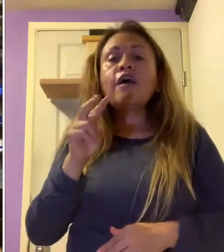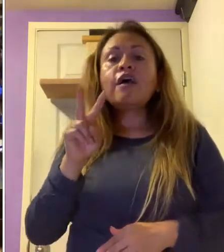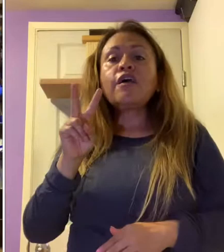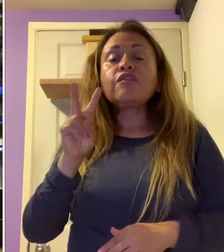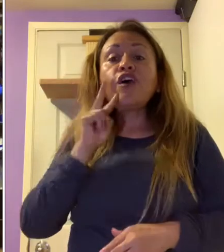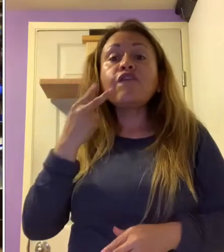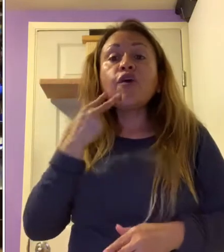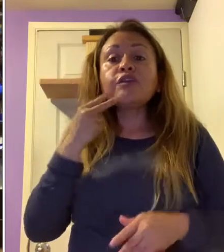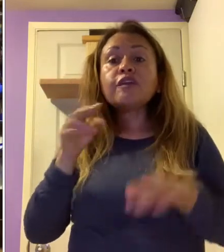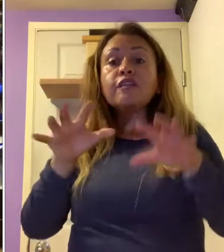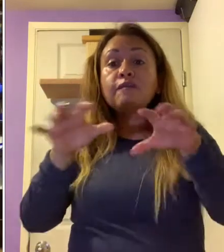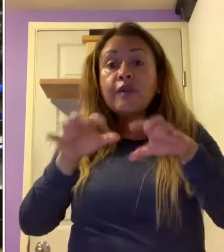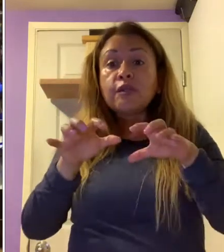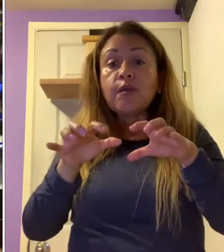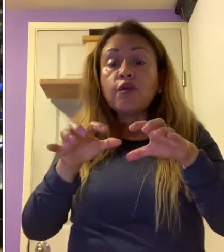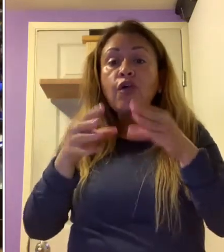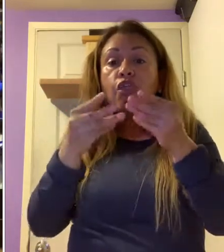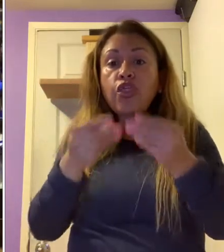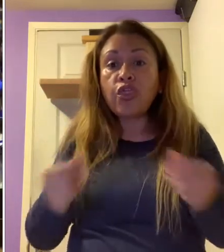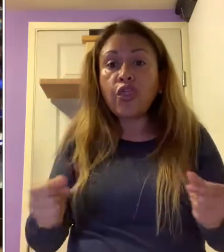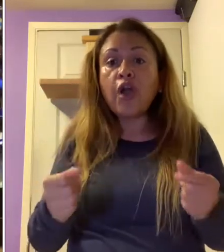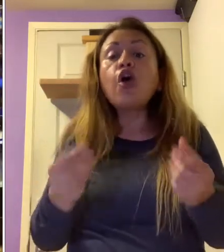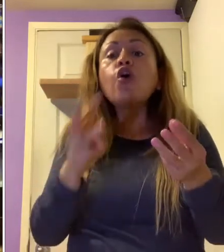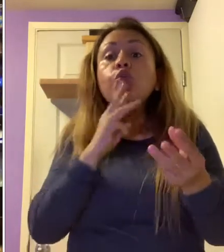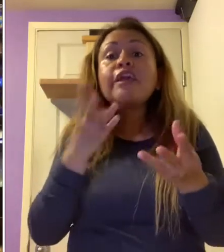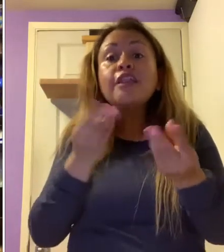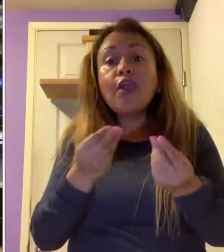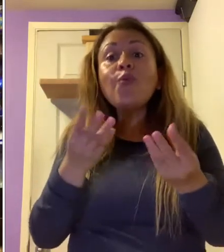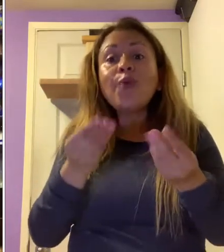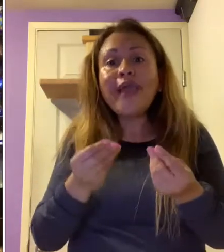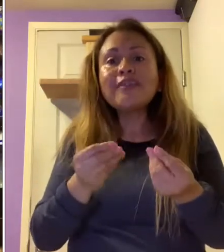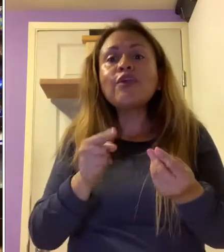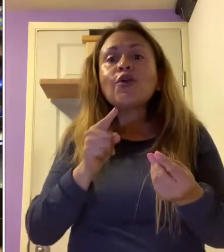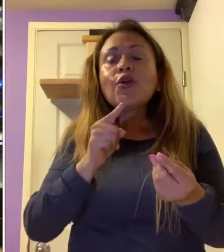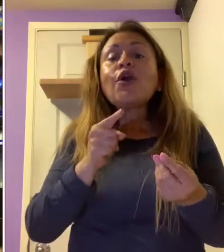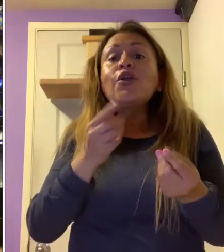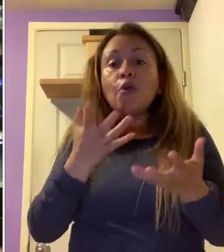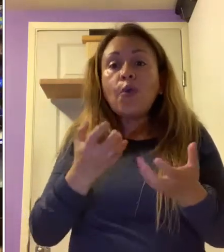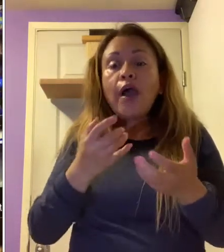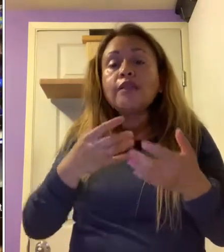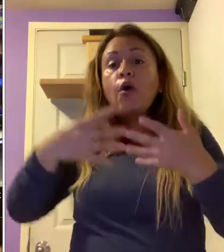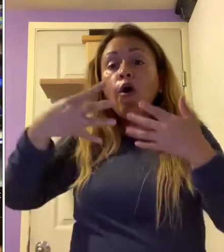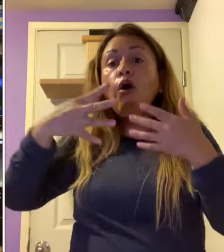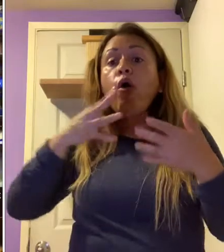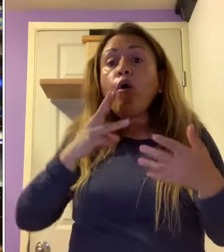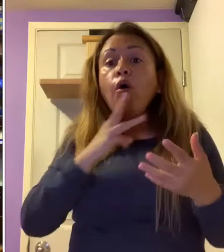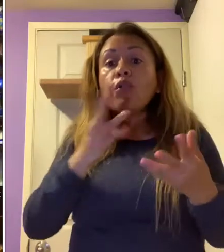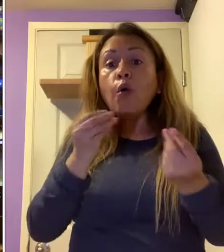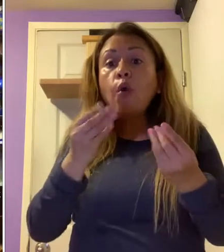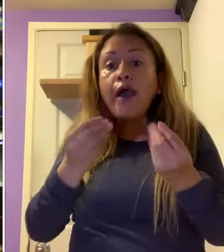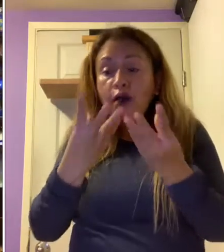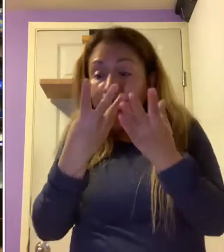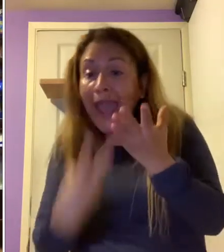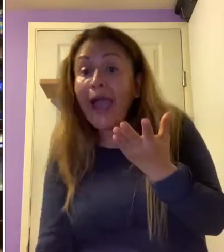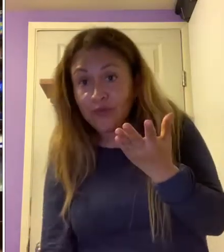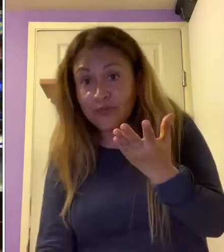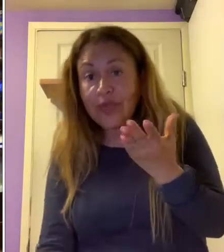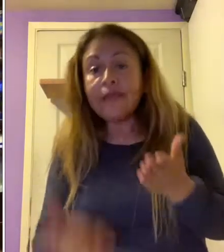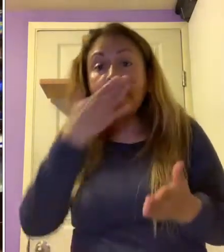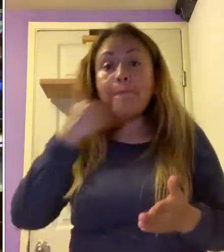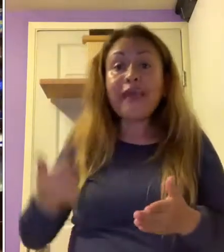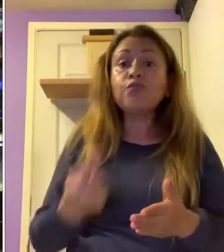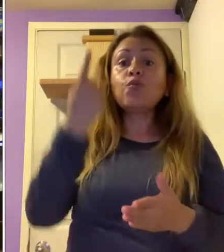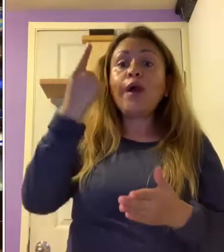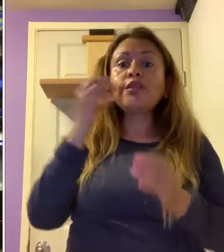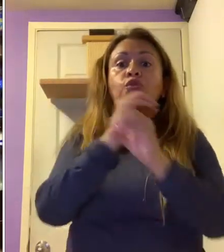When the frozen vegetables thaw out, they get really wet. That's what you want for cauliflower pizza crust, because you want to wring out as much moisture as possible. So